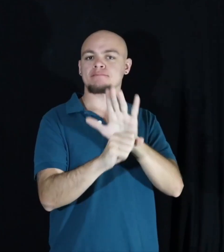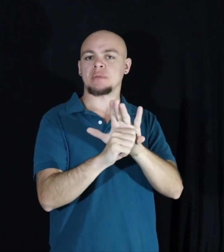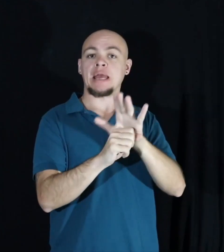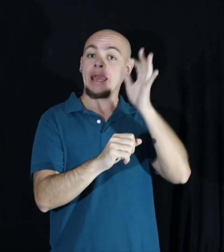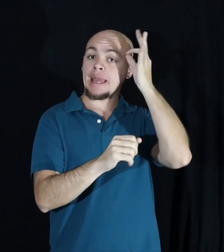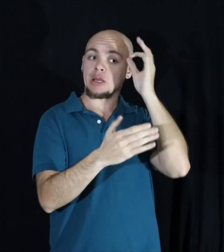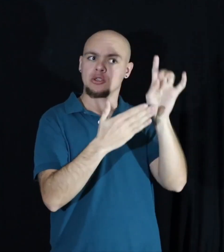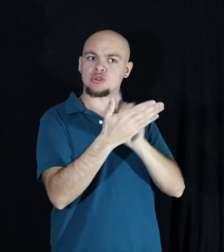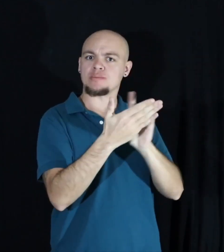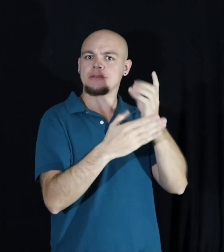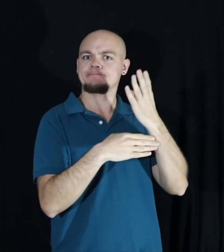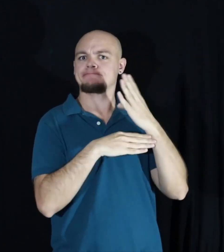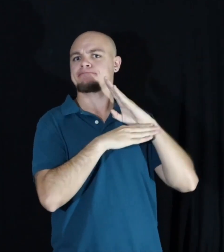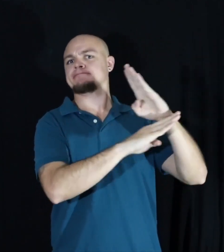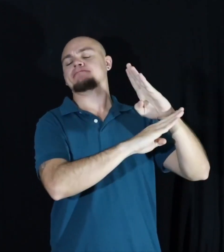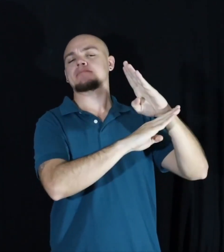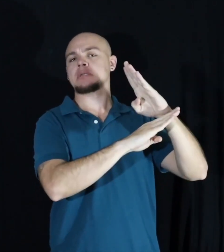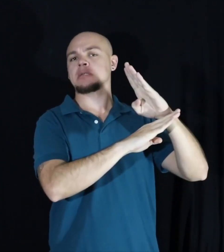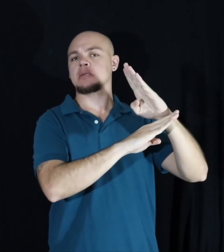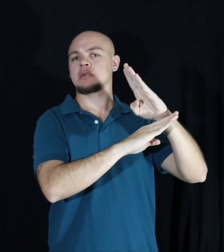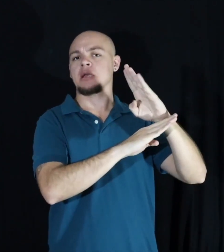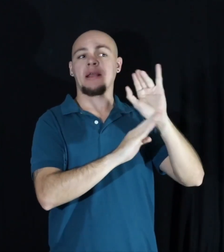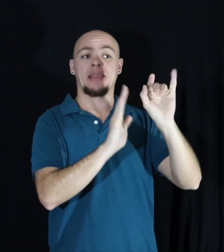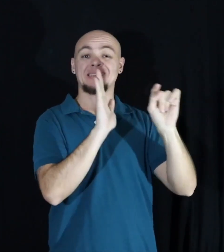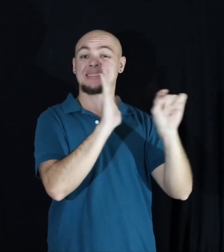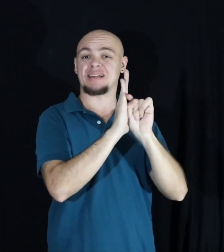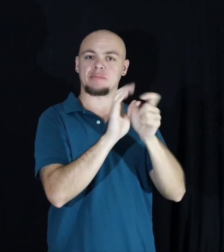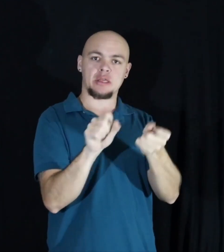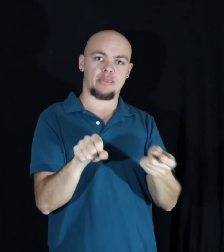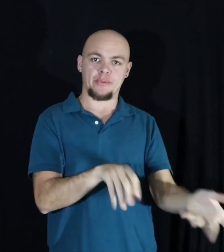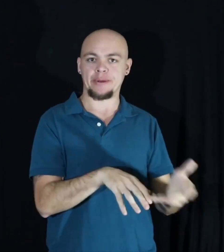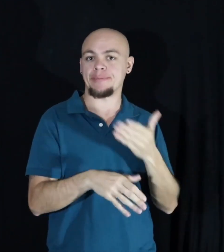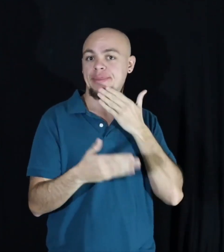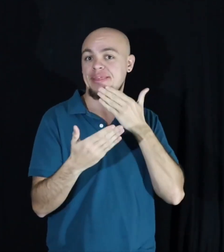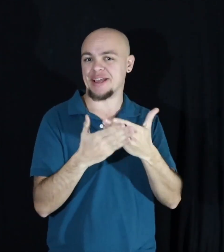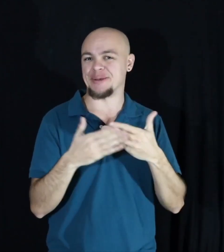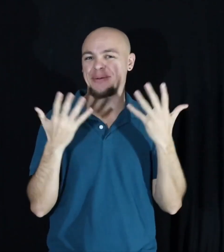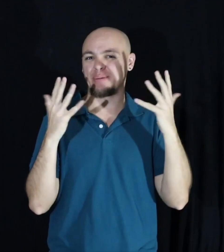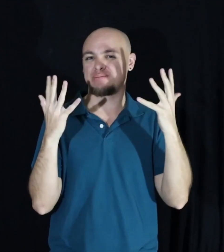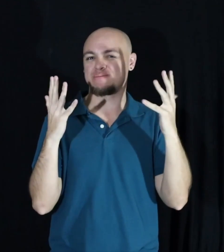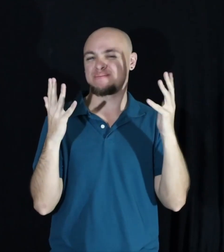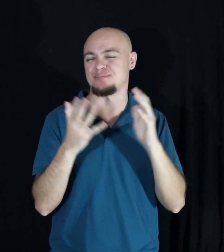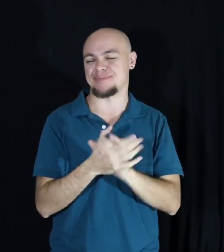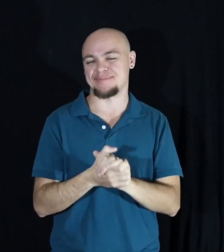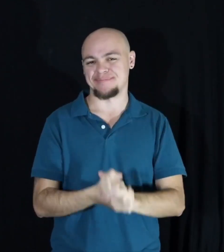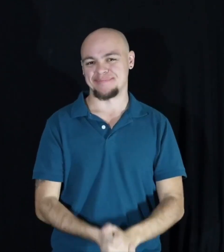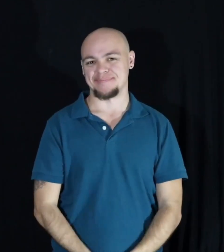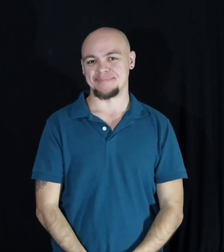discrimination and completely slay the stigma. Thank you. Thank you.